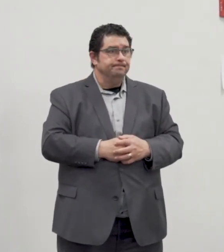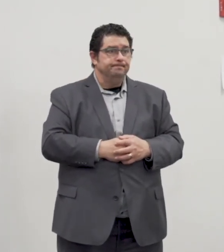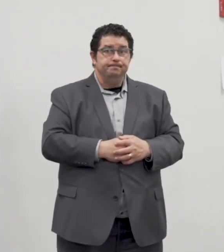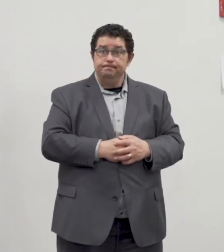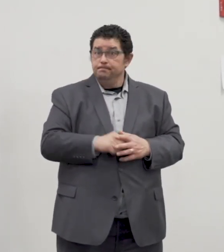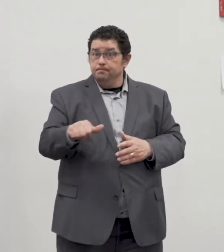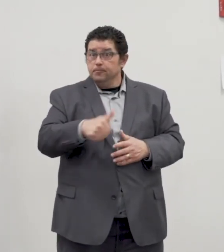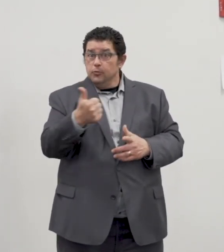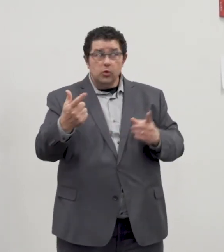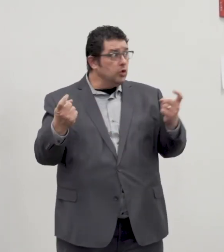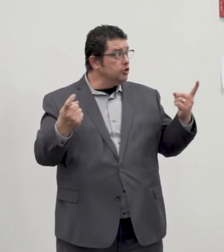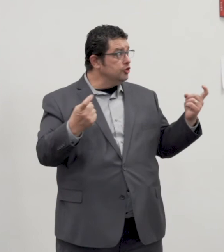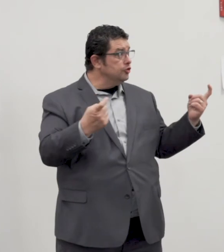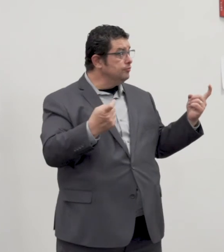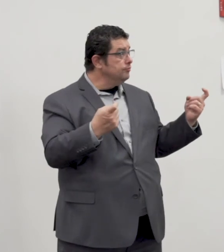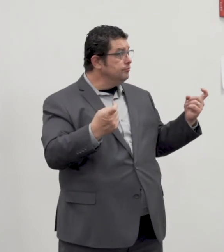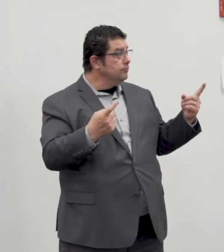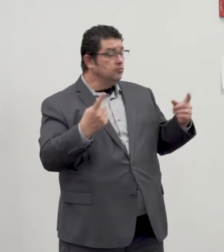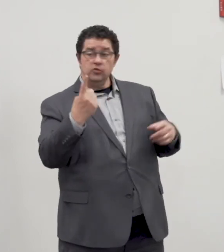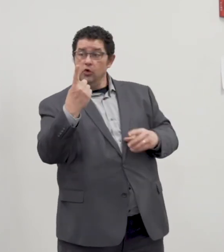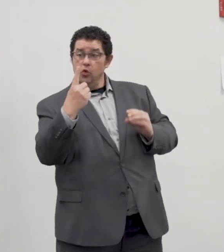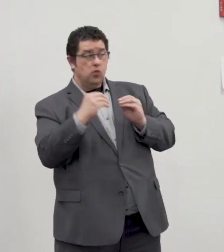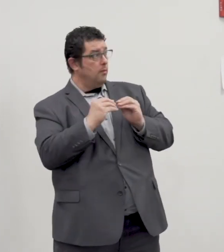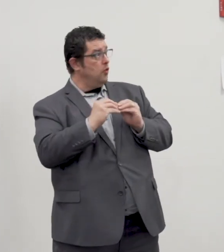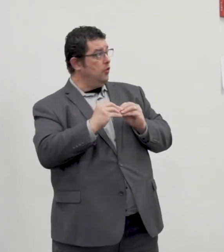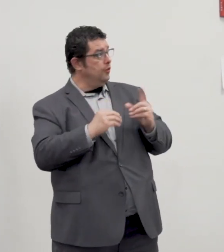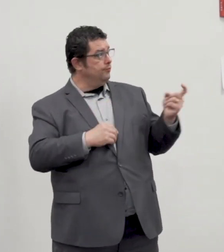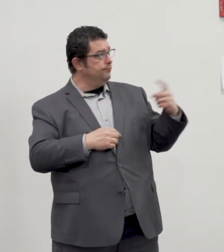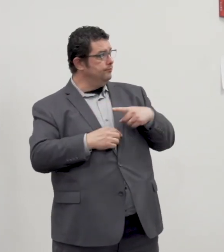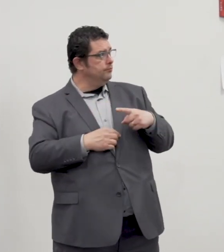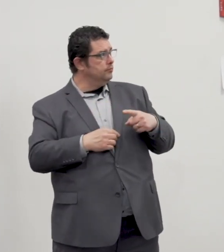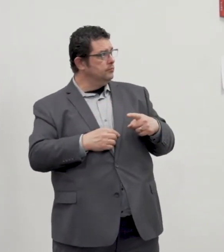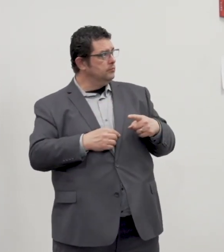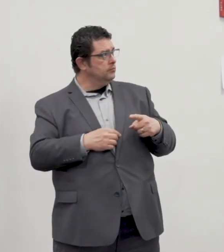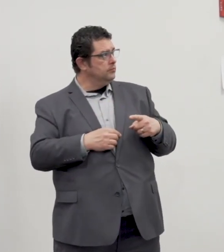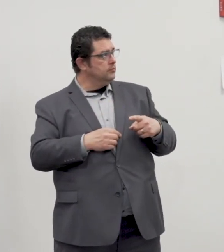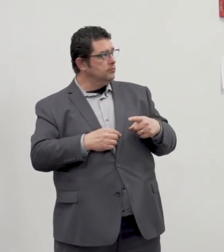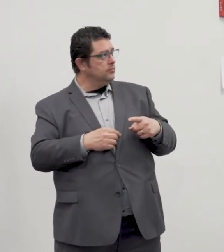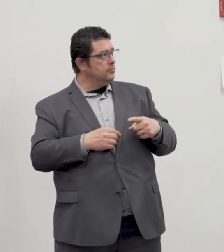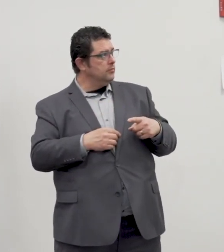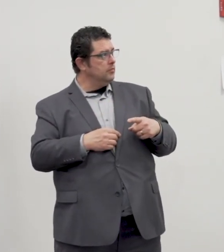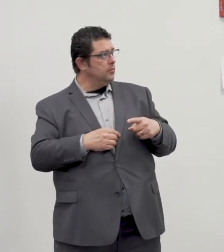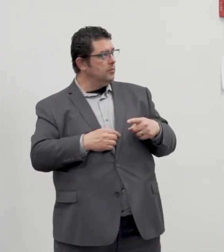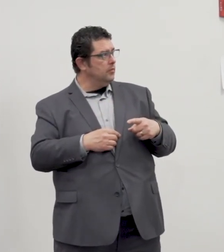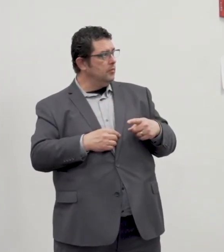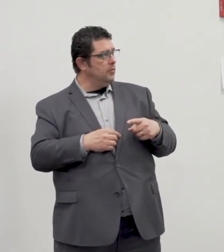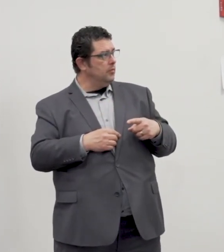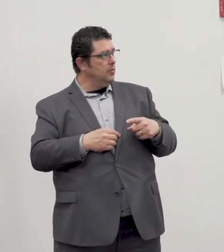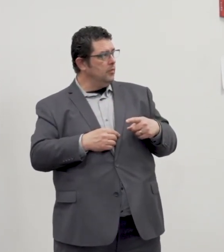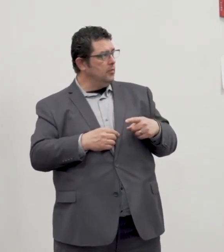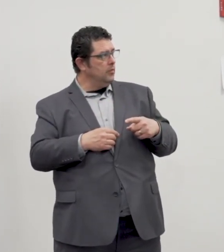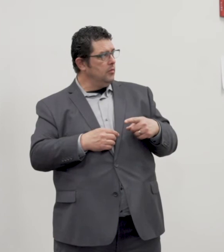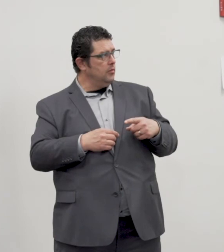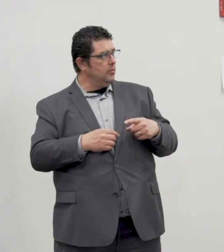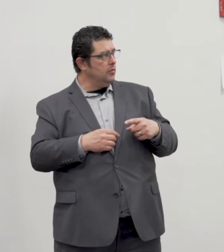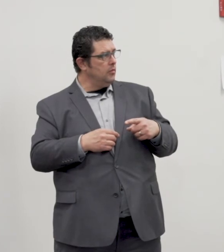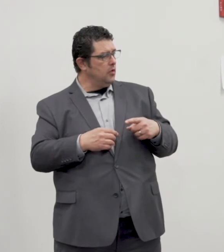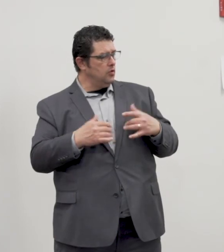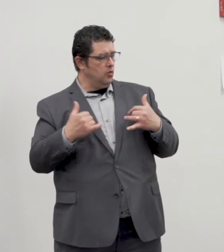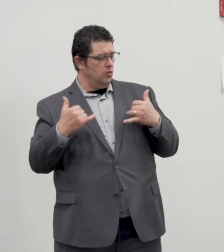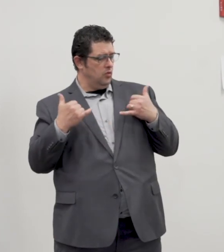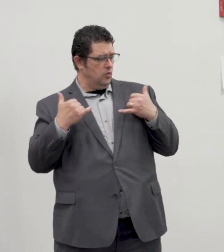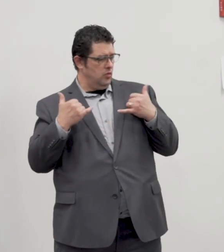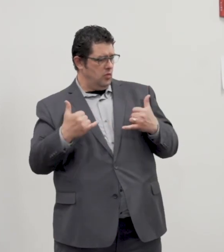Any other questions? So, one more. So if it's a follow-up, if between now and the 19th, the numbers